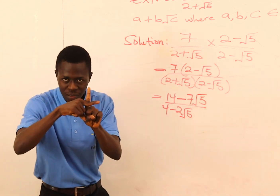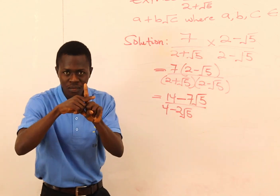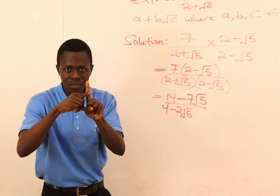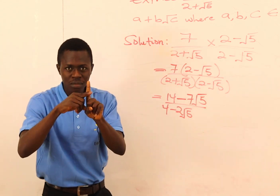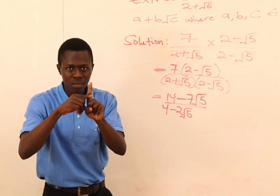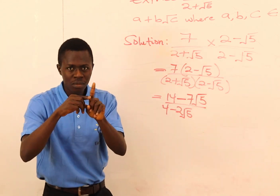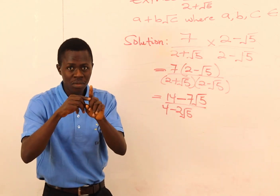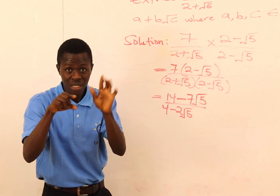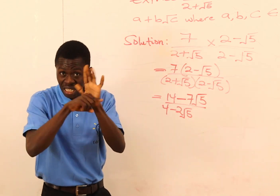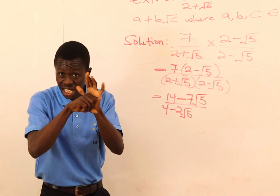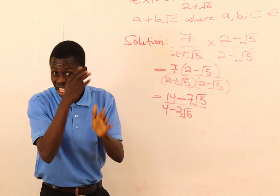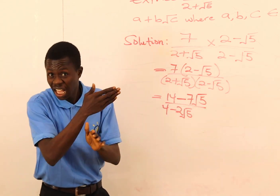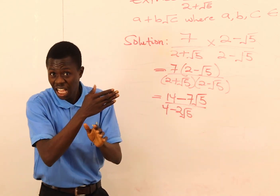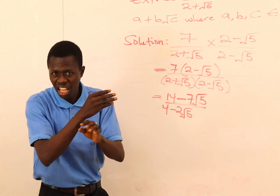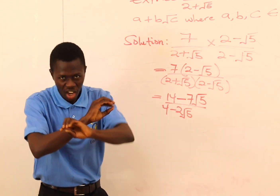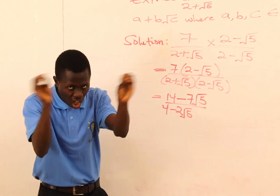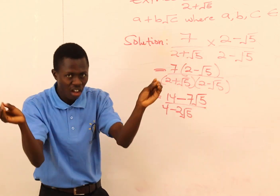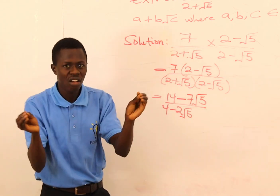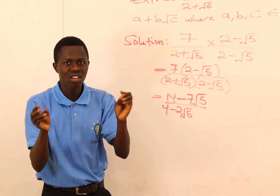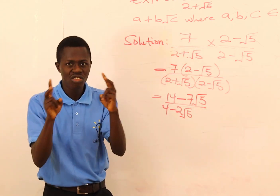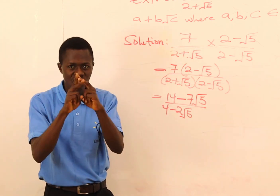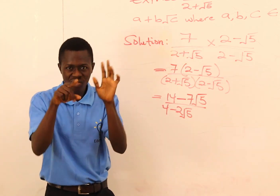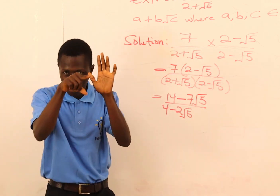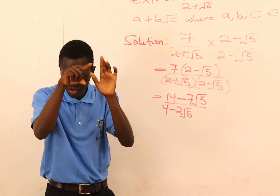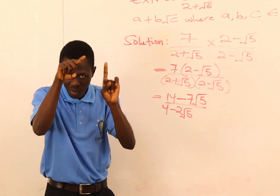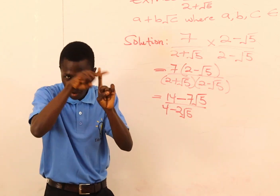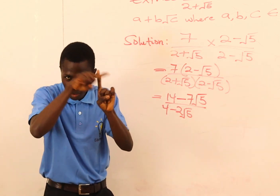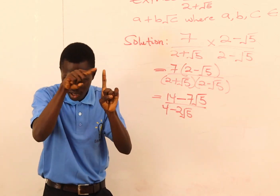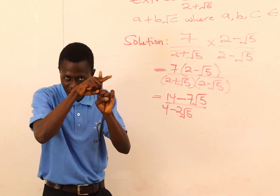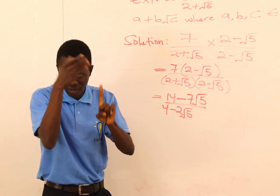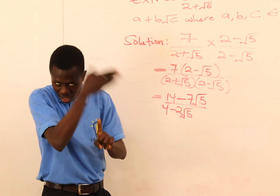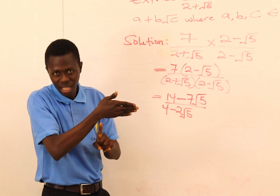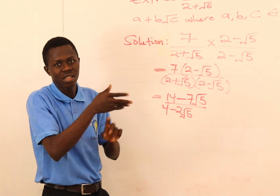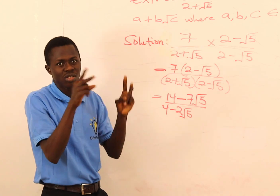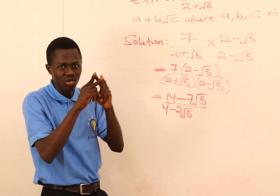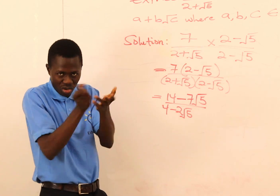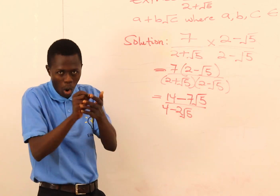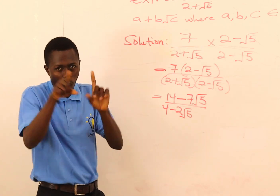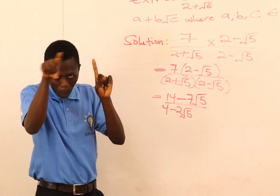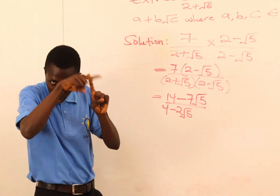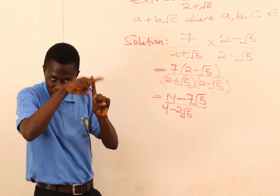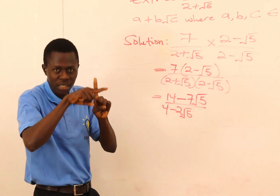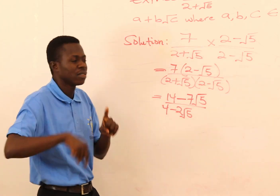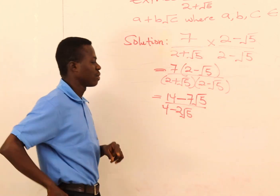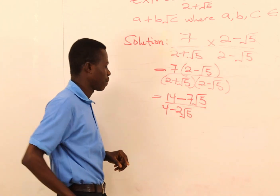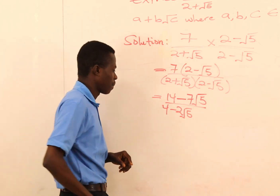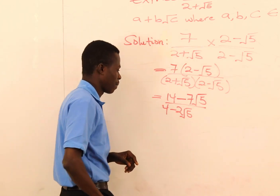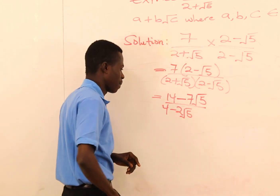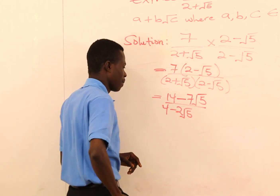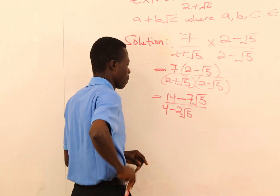root sign, multiplying 2, and that's going to give us plus 2 square root of 5. But you